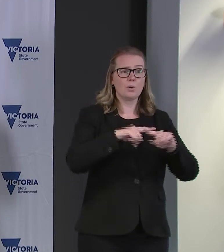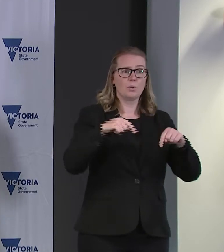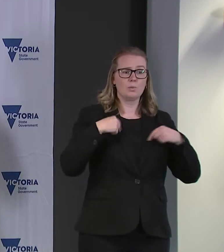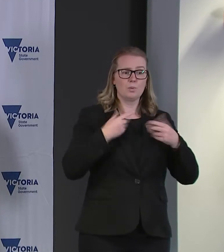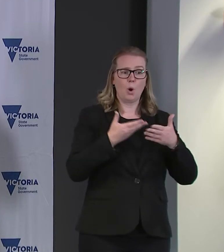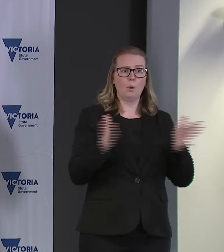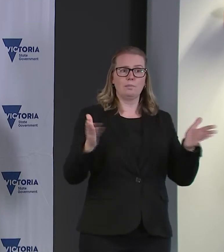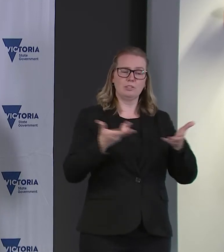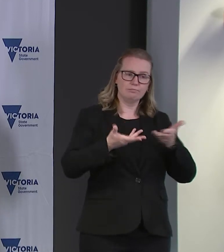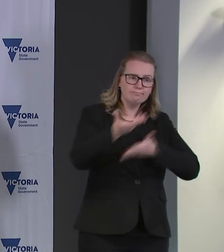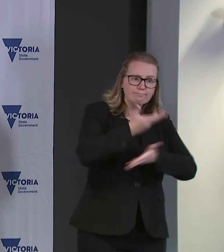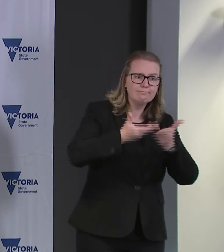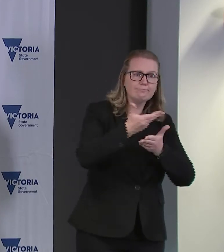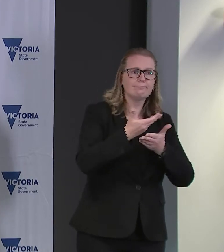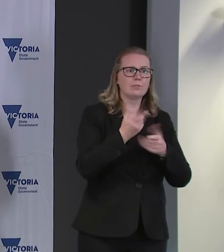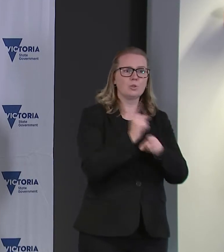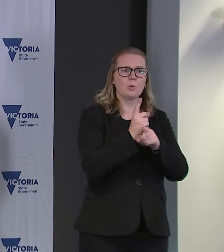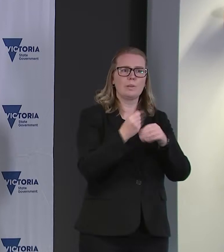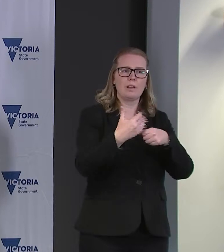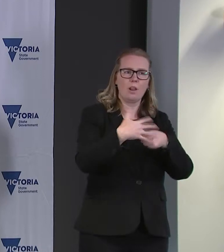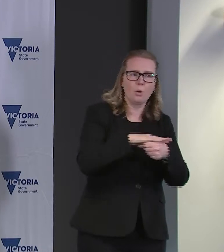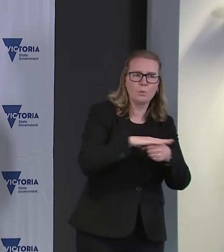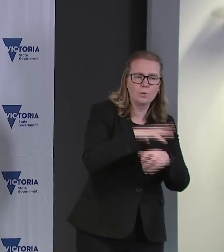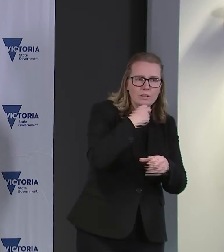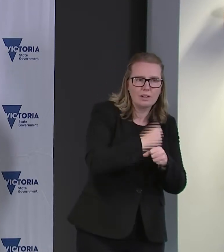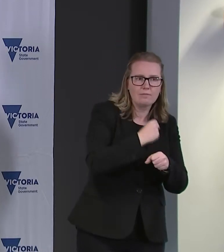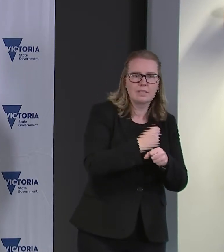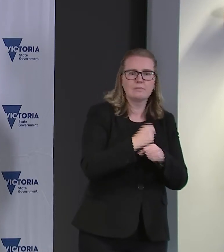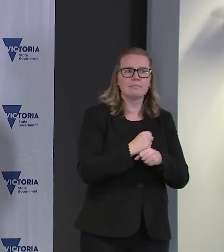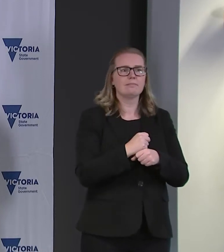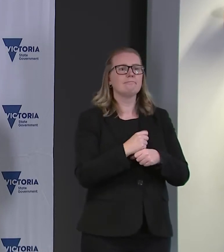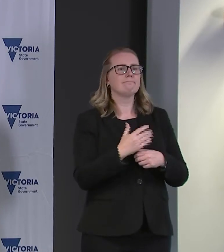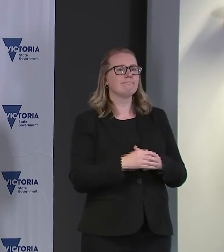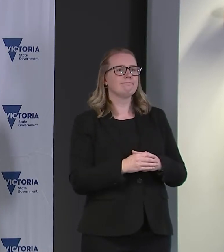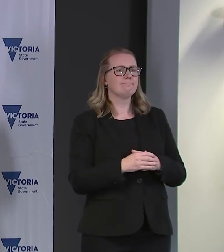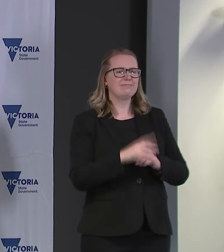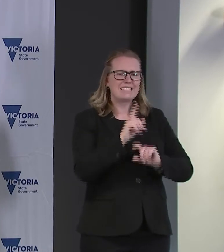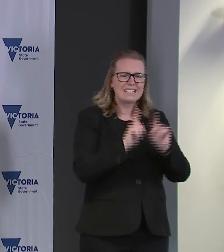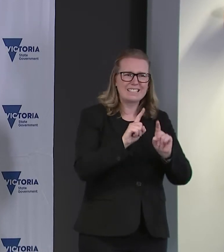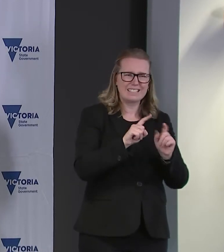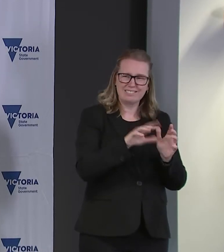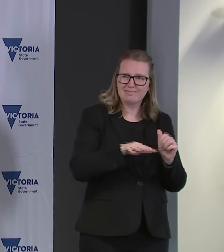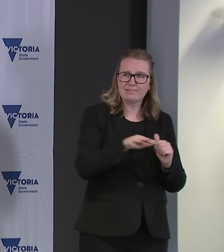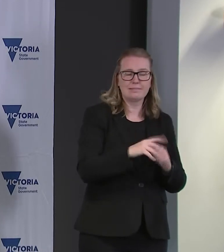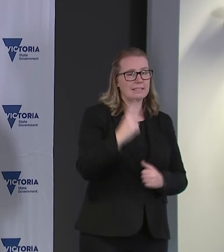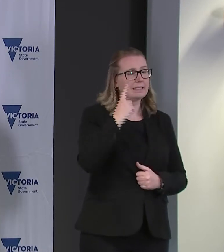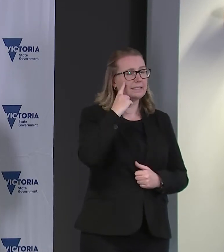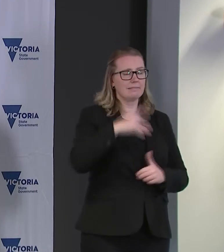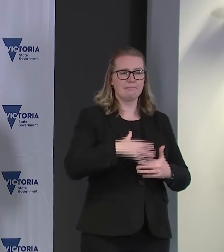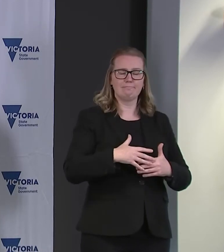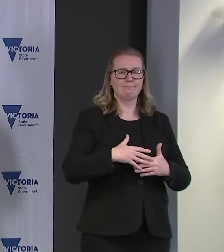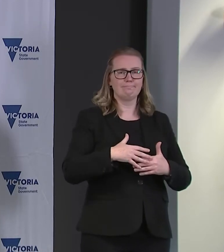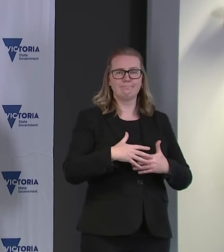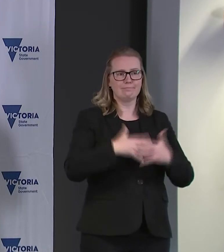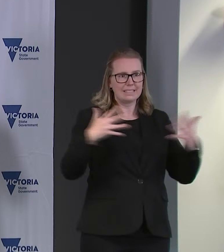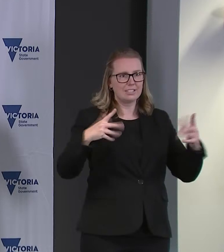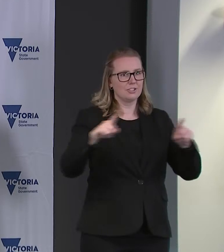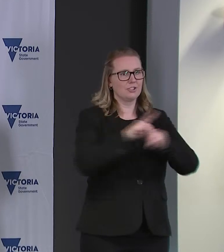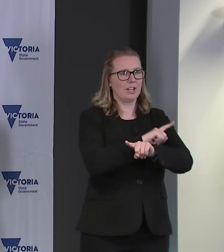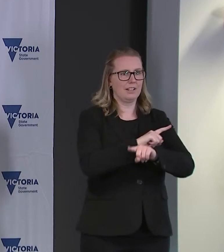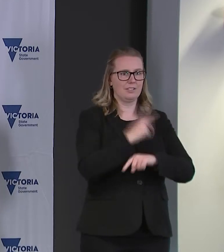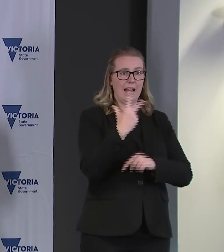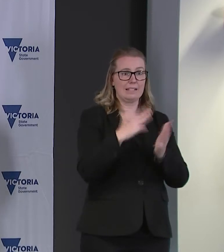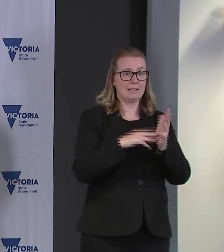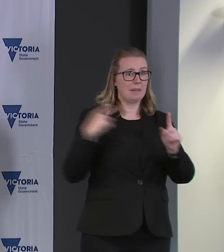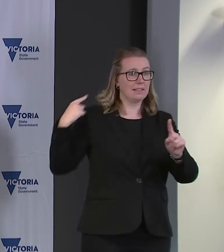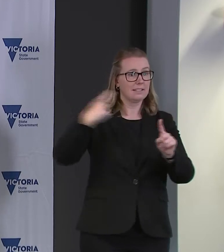with local government, particularly the CBDs, who have seen a huge change in how they operate over the last 18